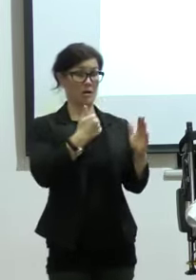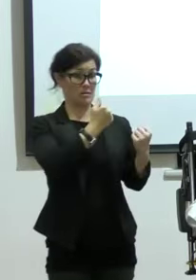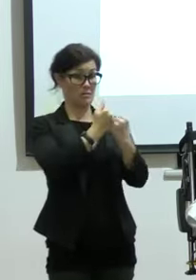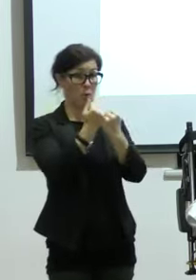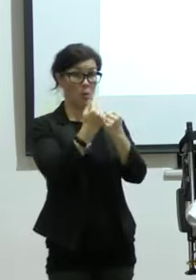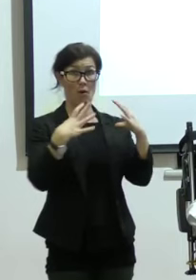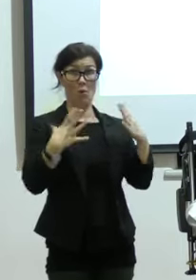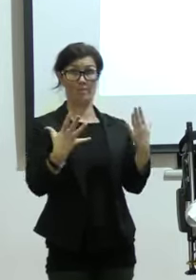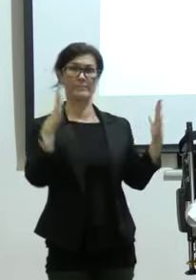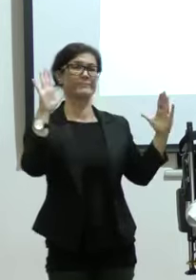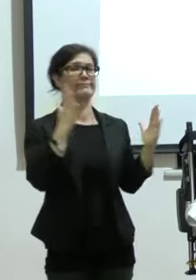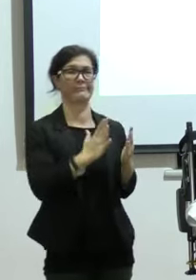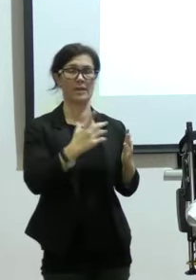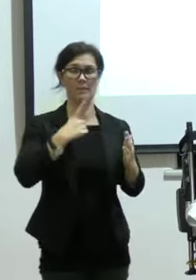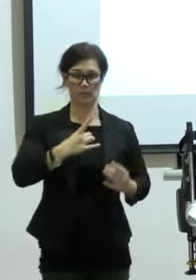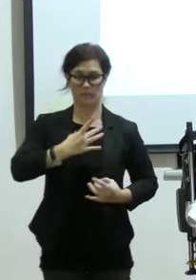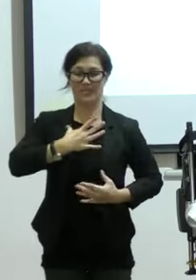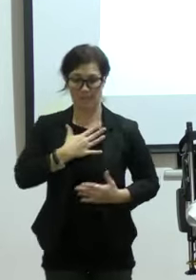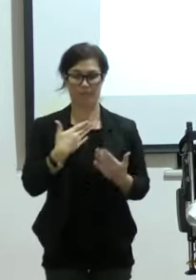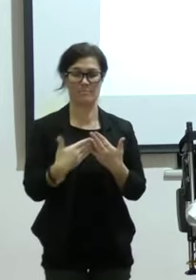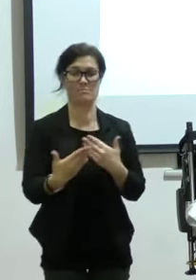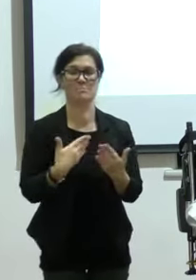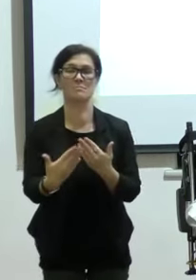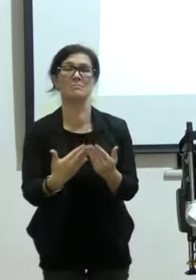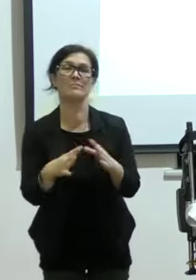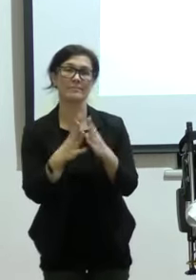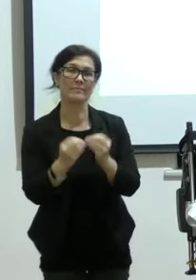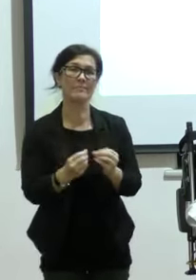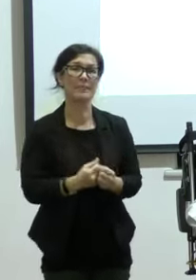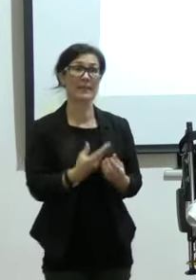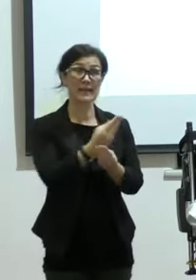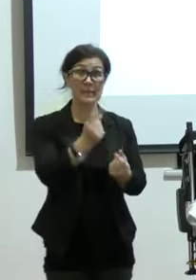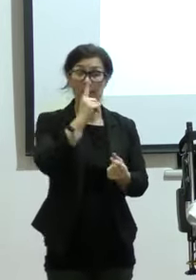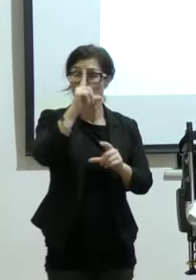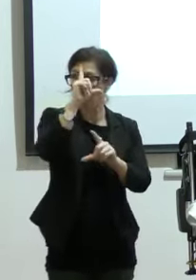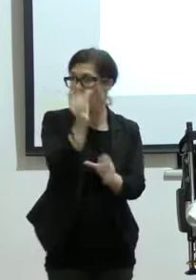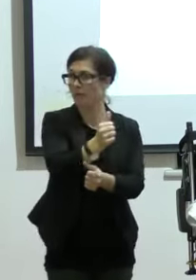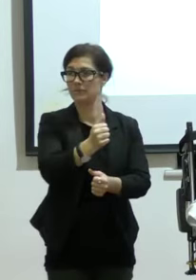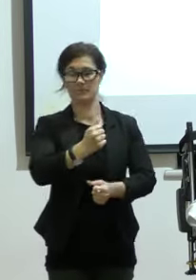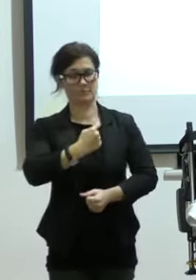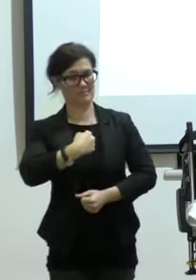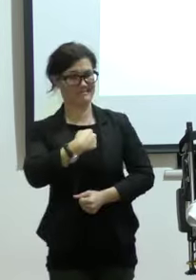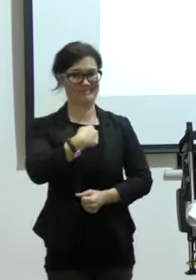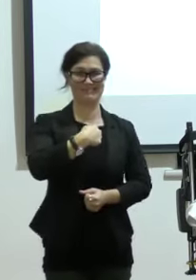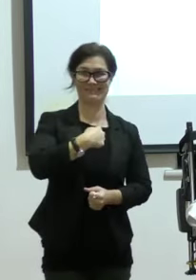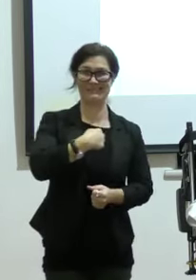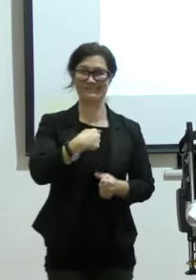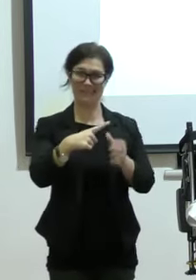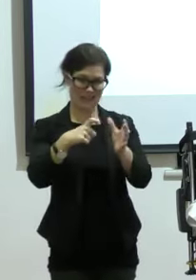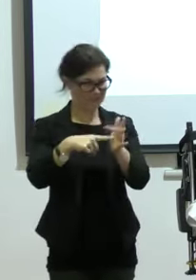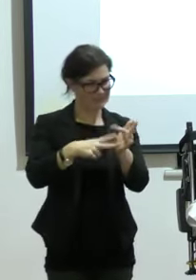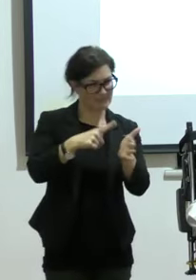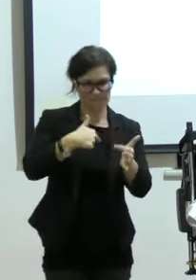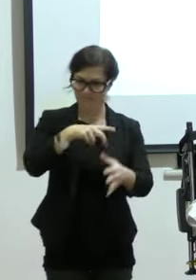a plan management provider help you out with that. But some people really love this. They love being actively